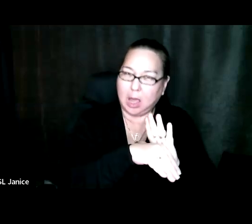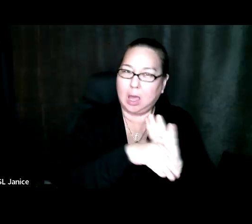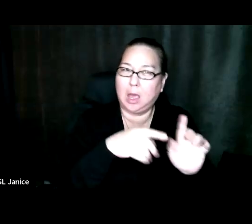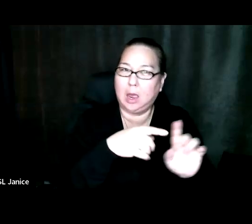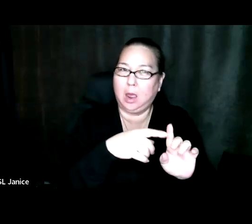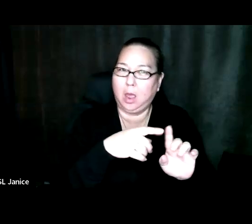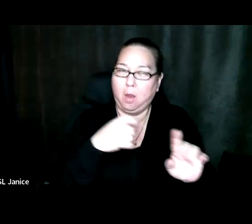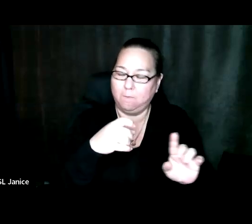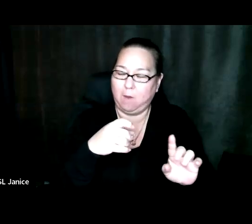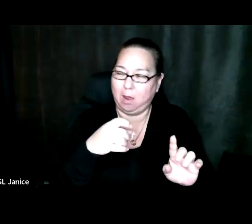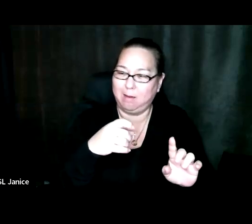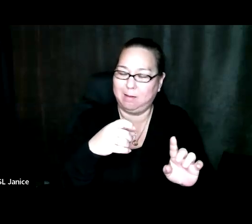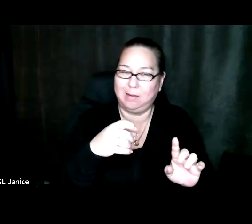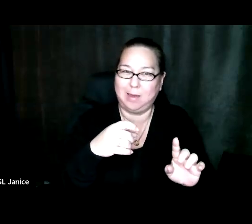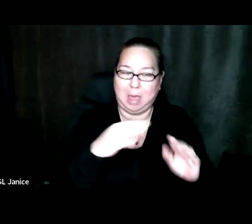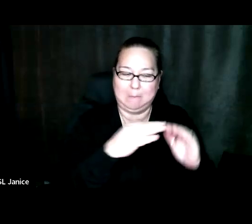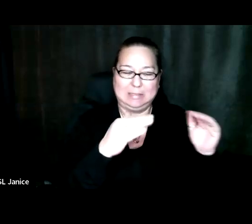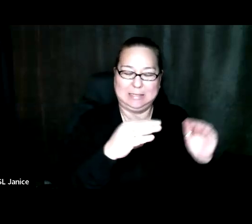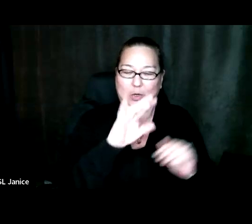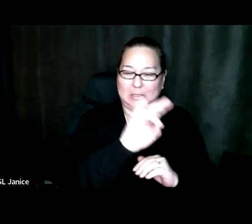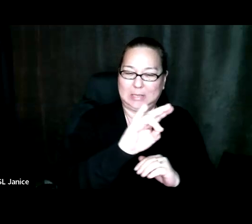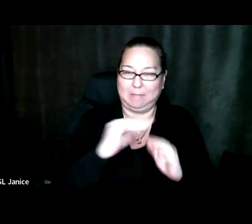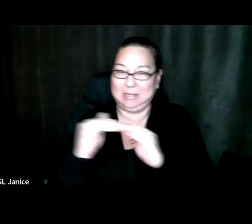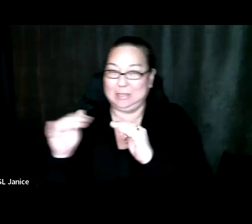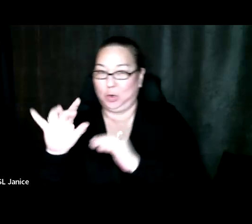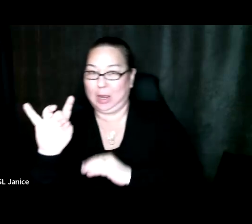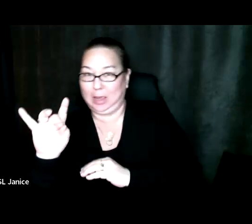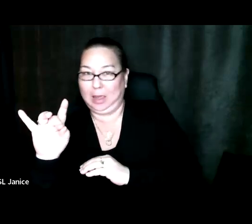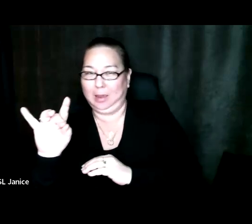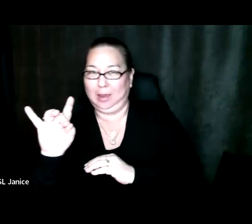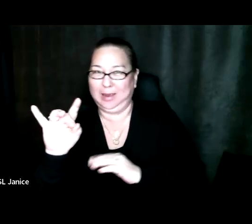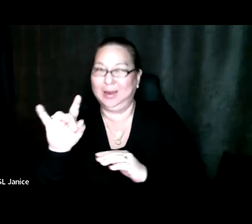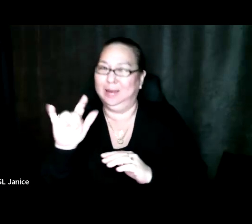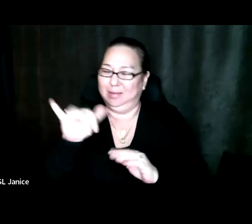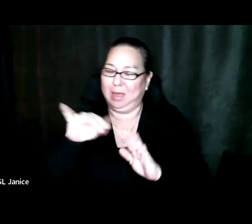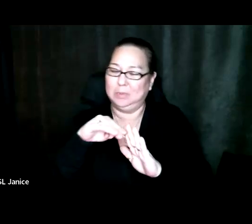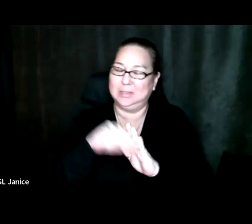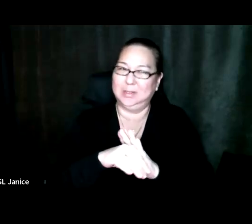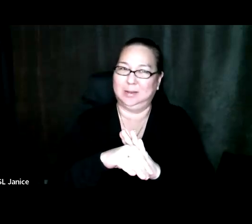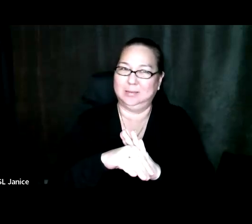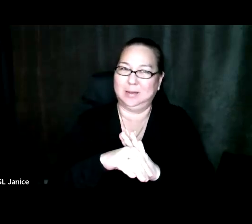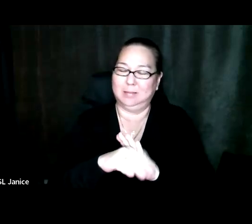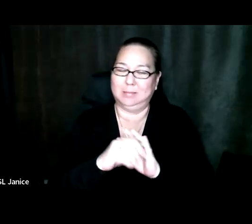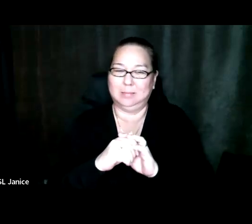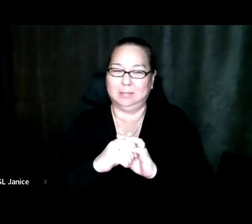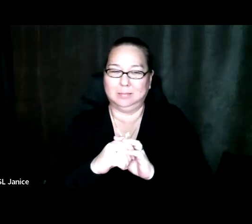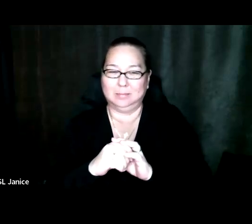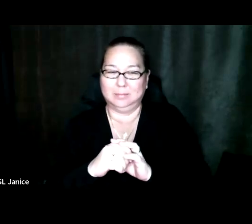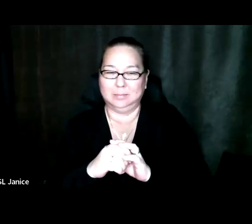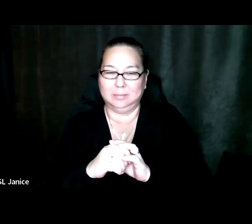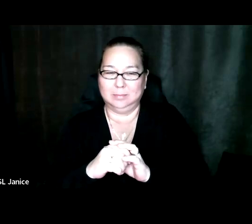tiers 7 to 8. Tiers 7 and 8, and it was a fairly substantial